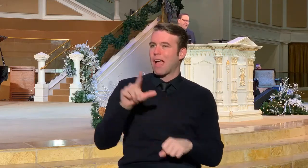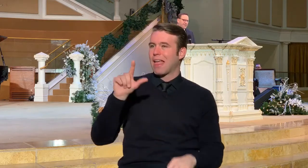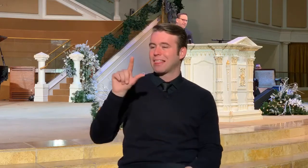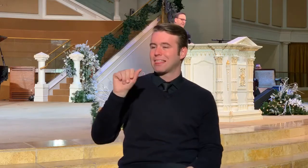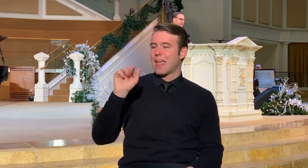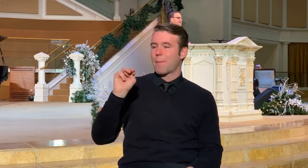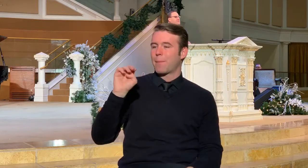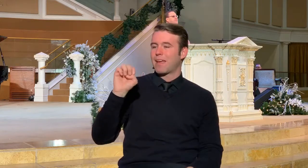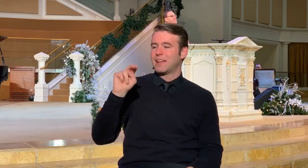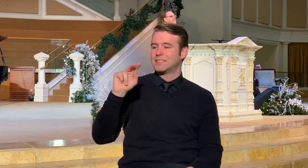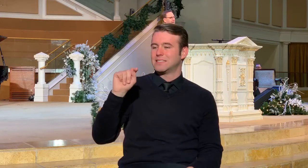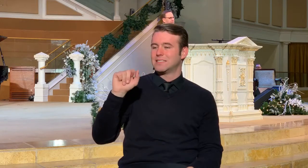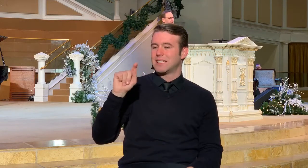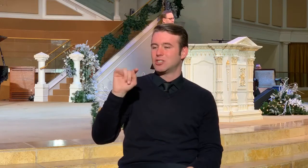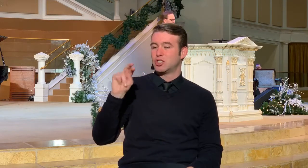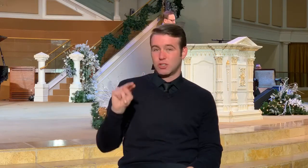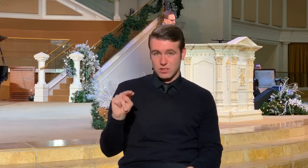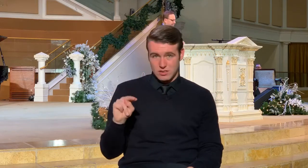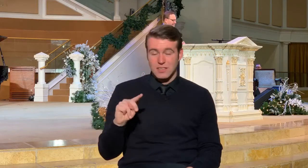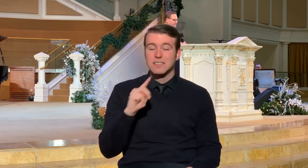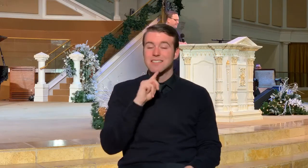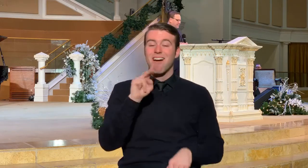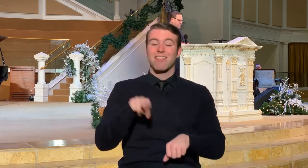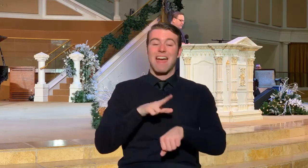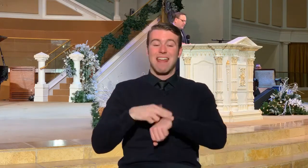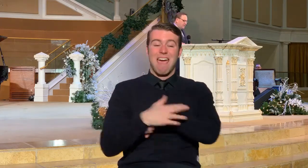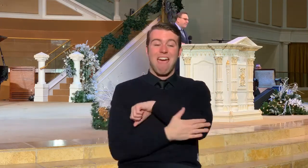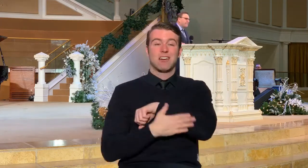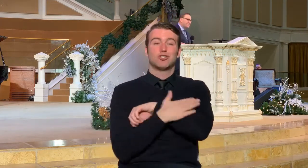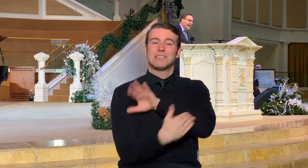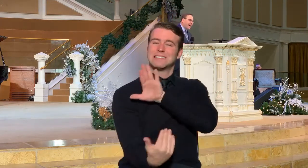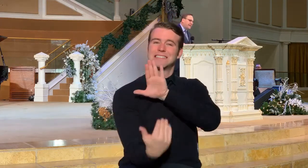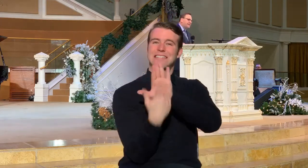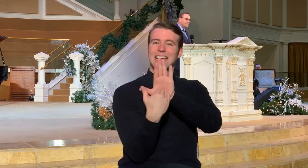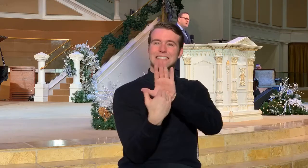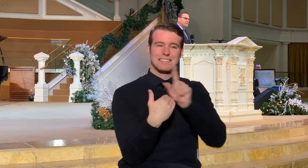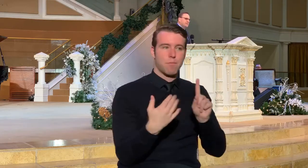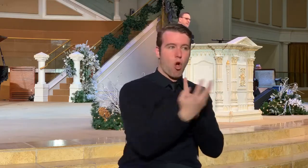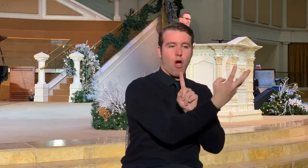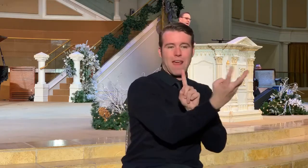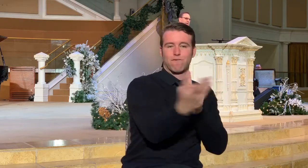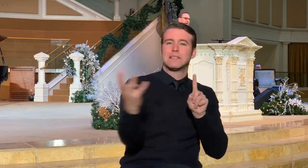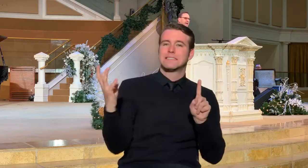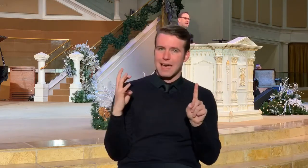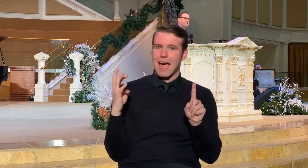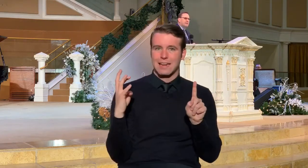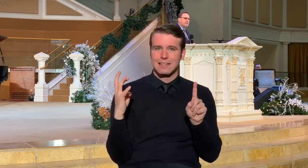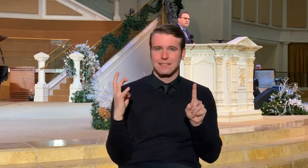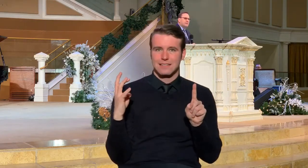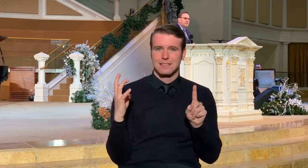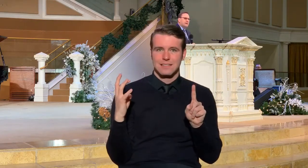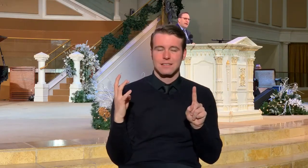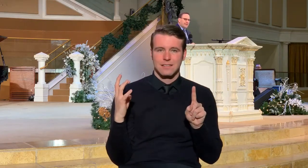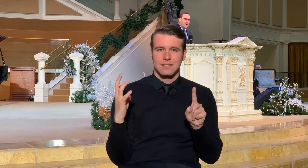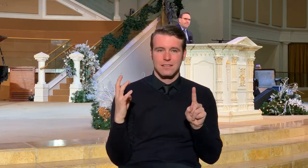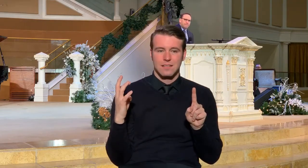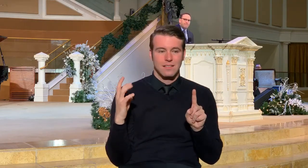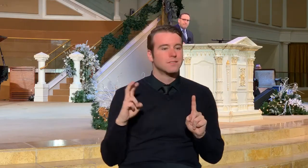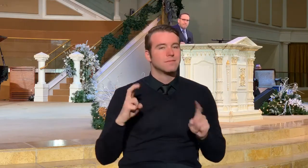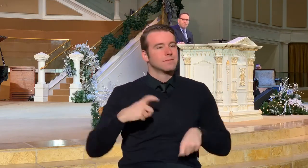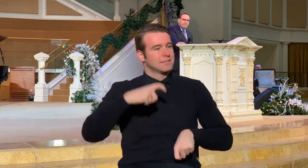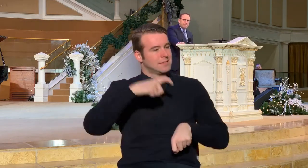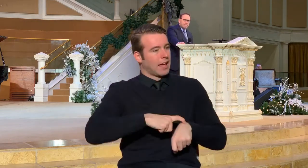the lamentation, the nation set against him on every side. Payday had